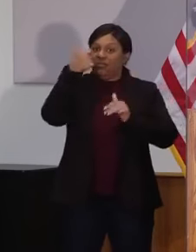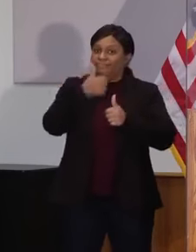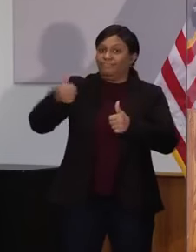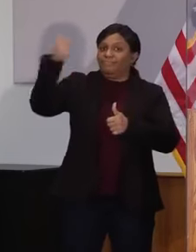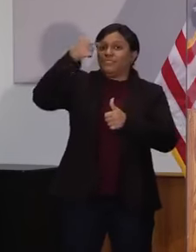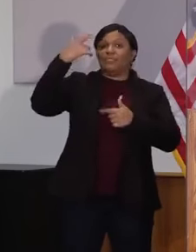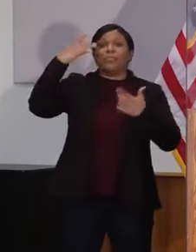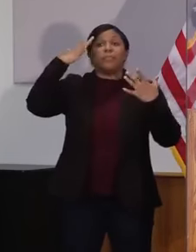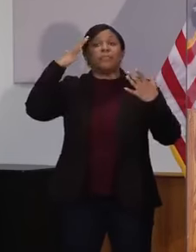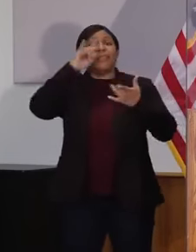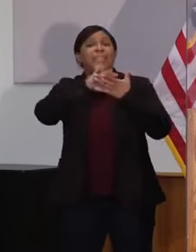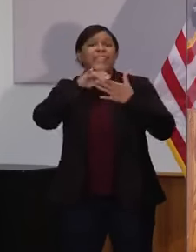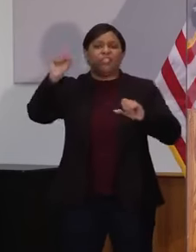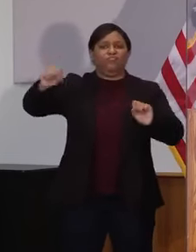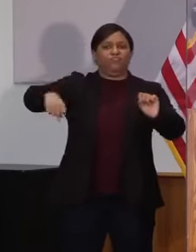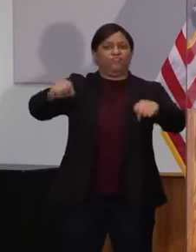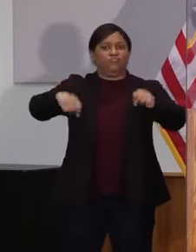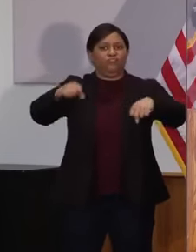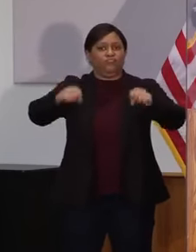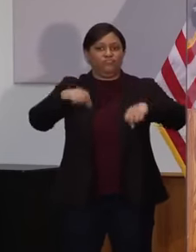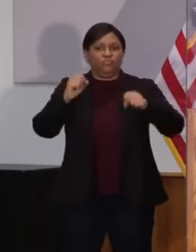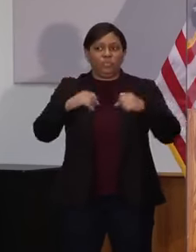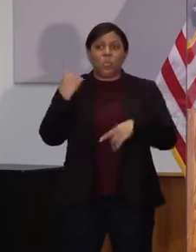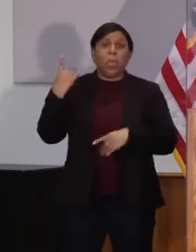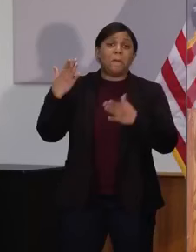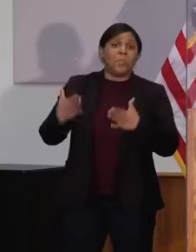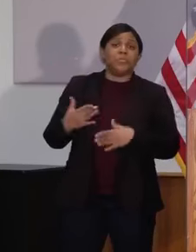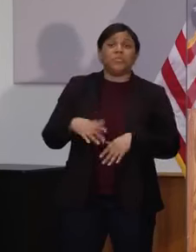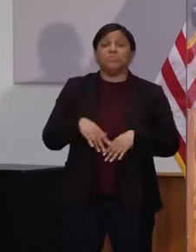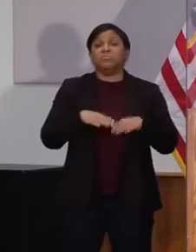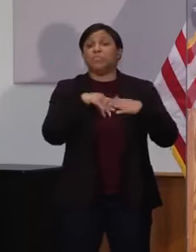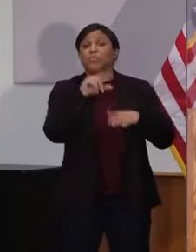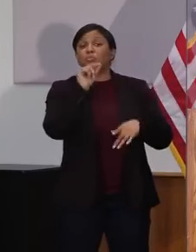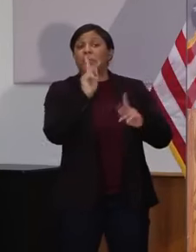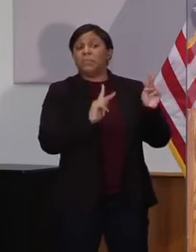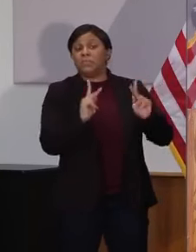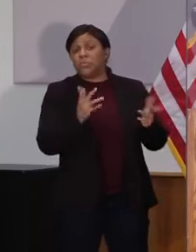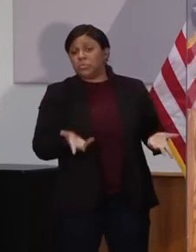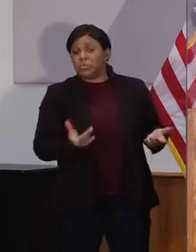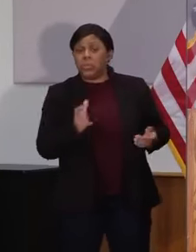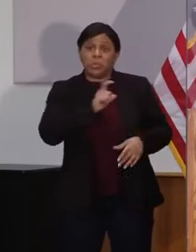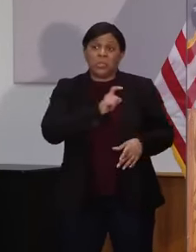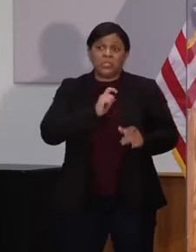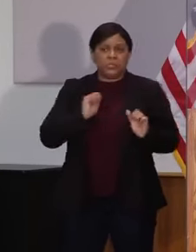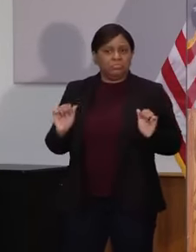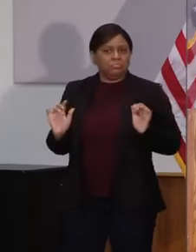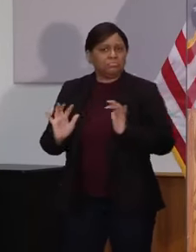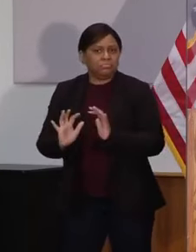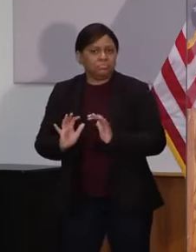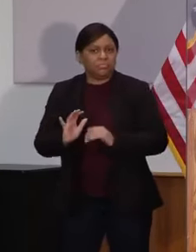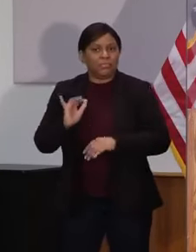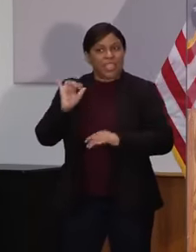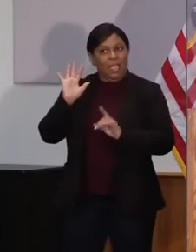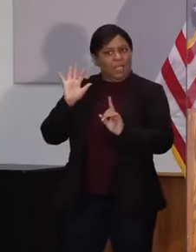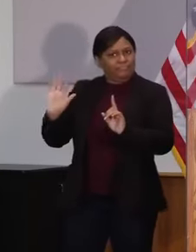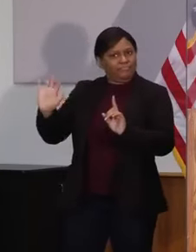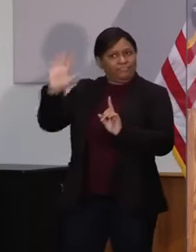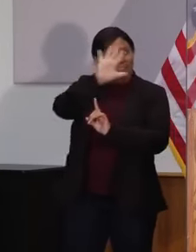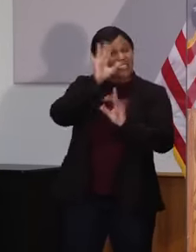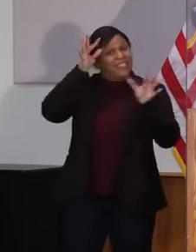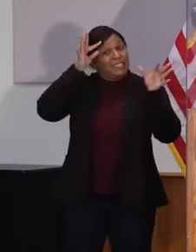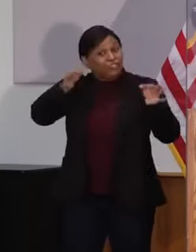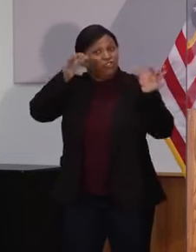will send you one or two people, or I will send you 10 or 20 people. I think that's part of the mix of their decision-making process that we're